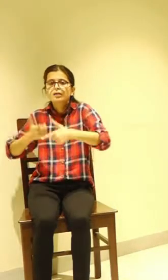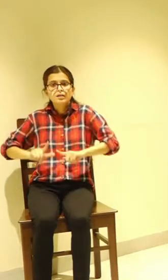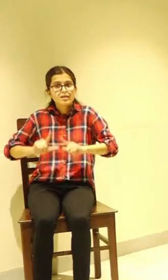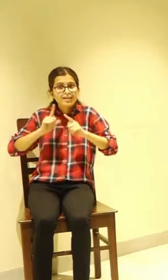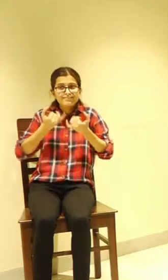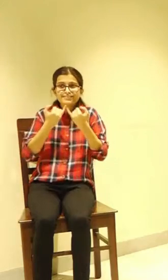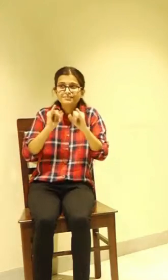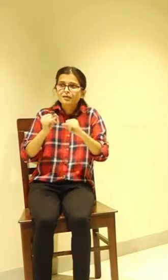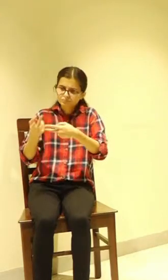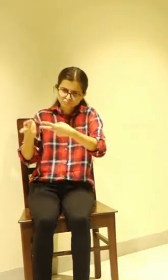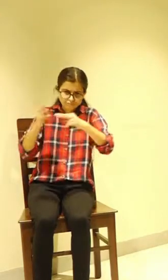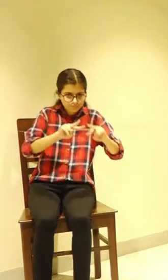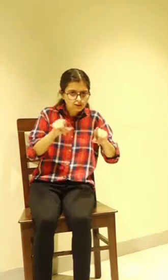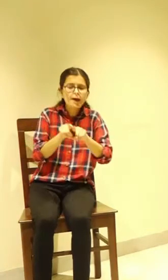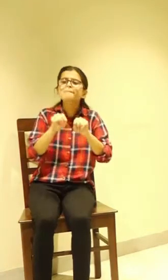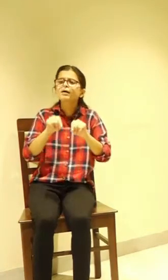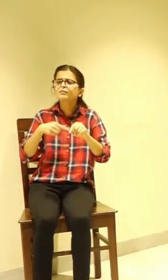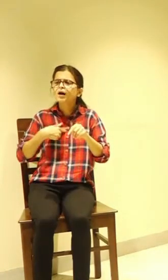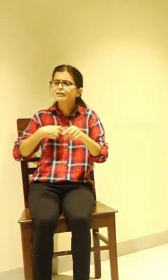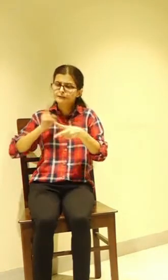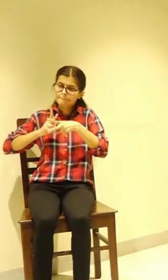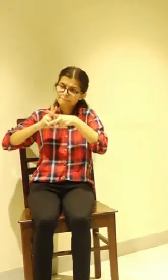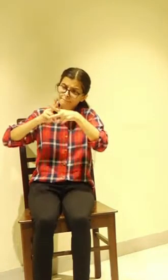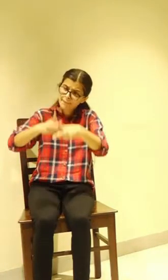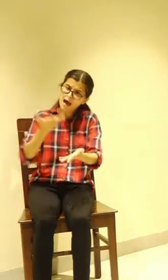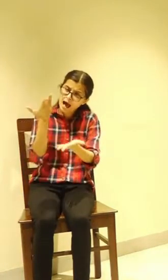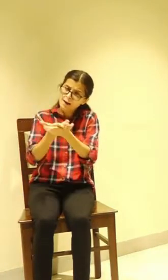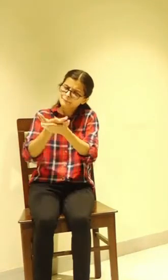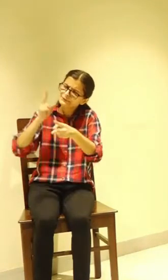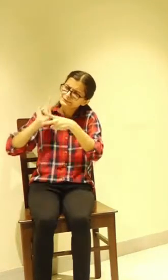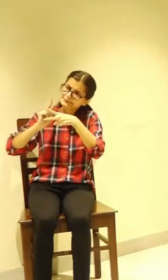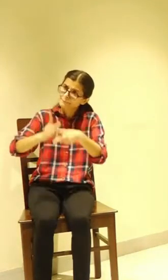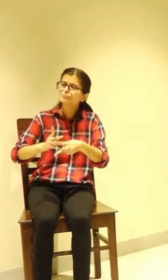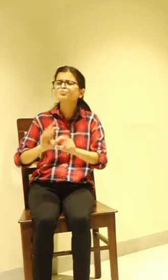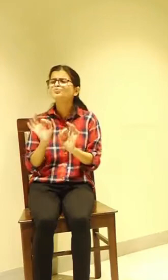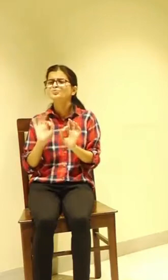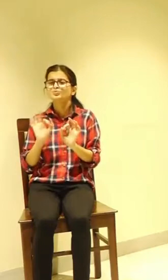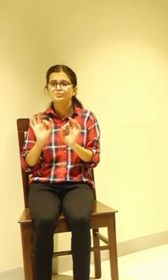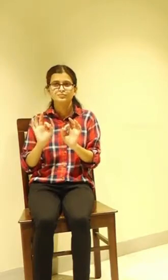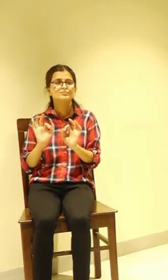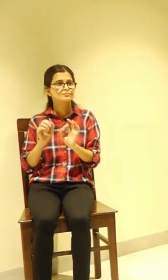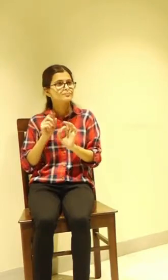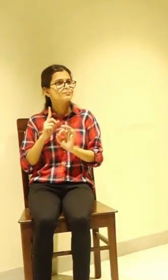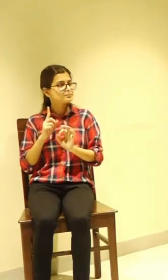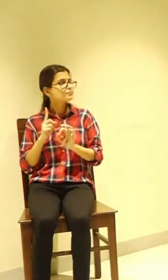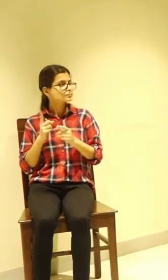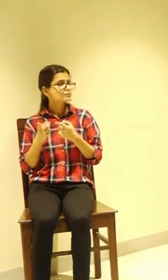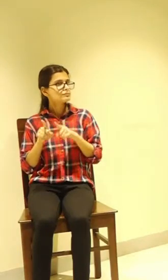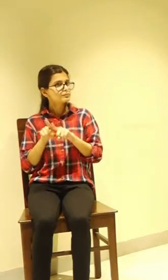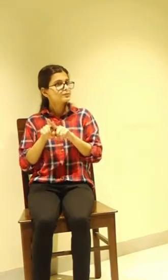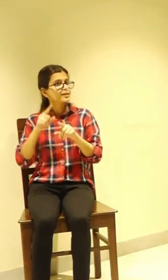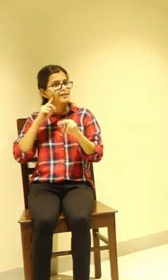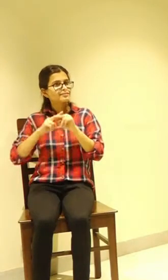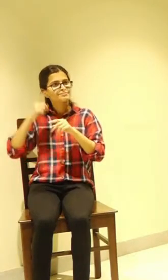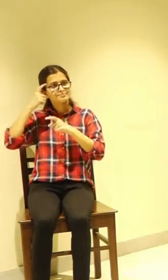even it was not consistently applied across the board for all fundamental rights. But would you say that they were critically analyzing